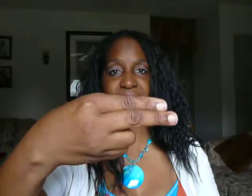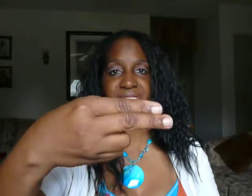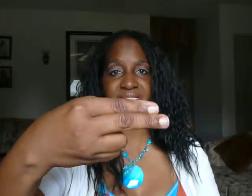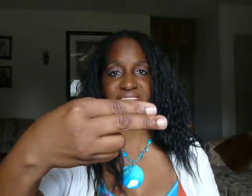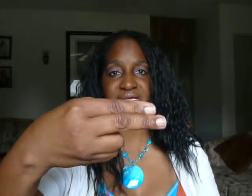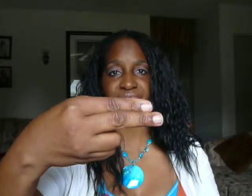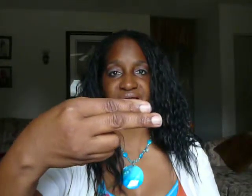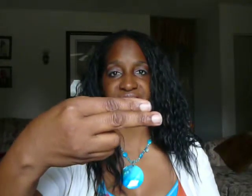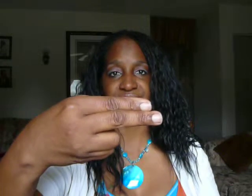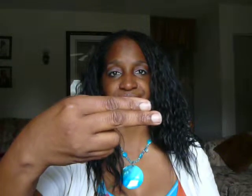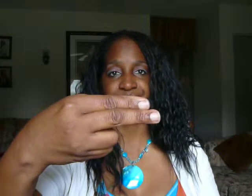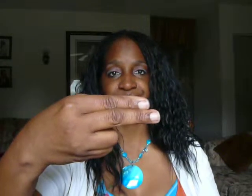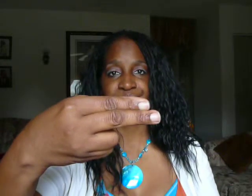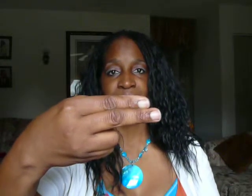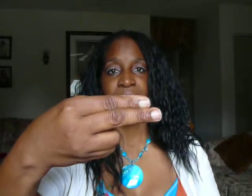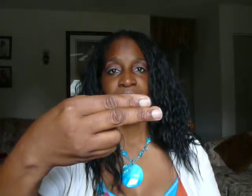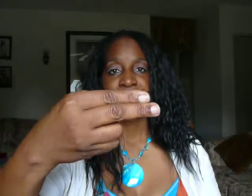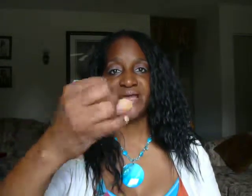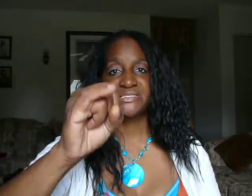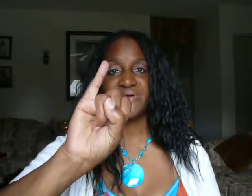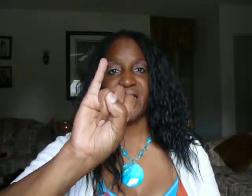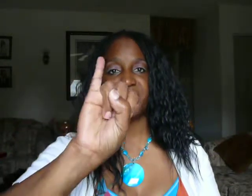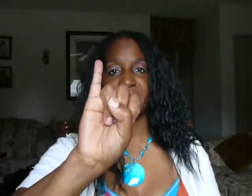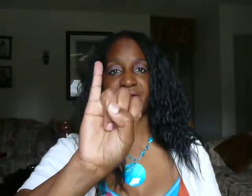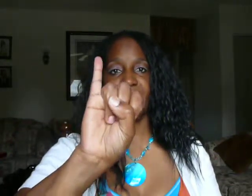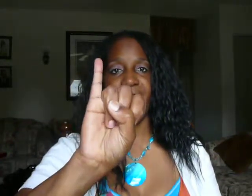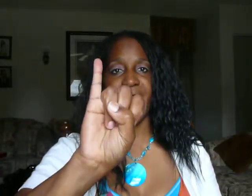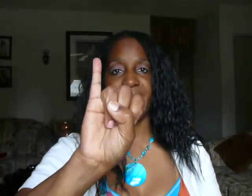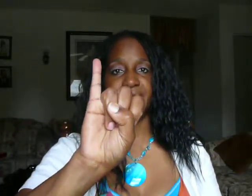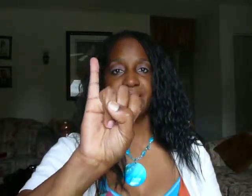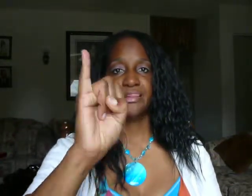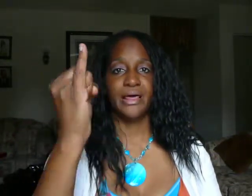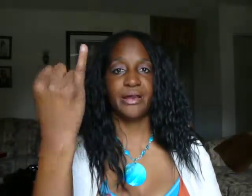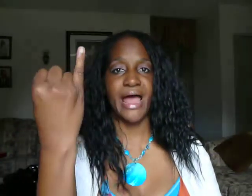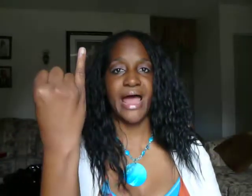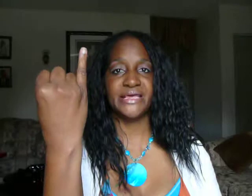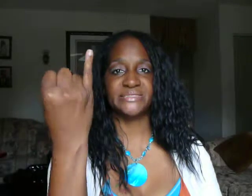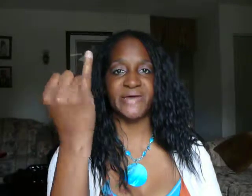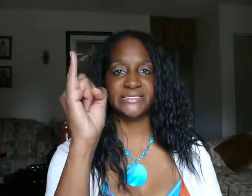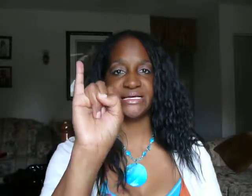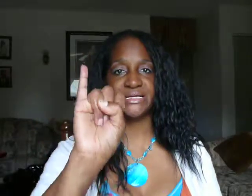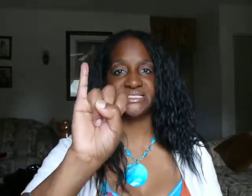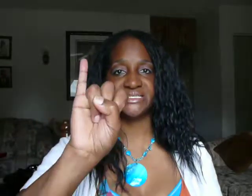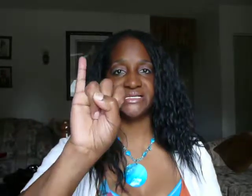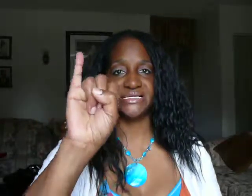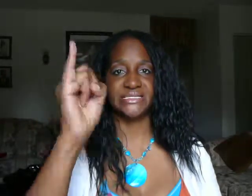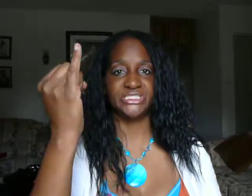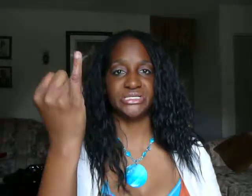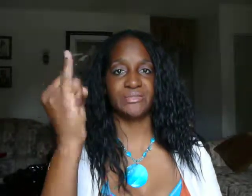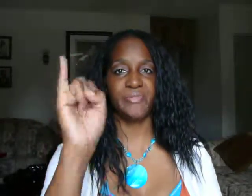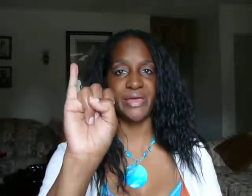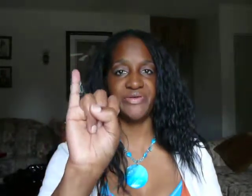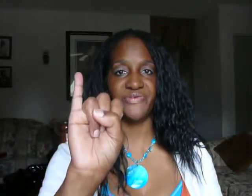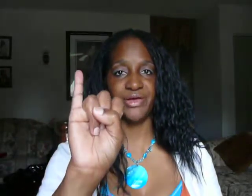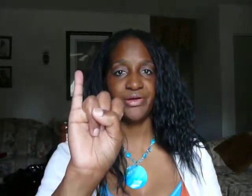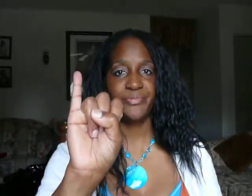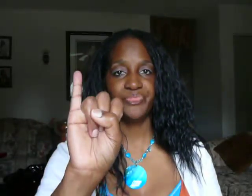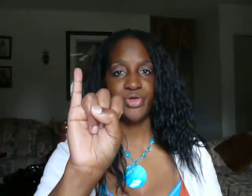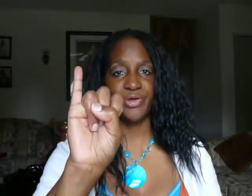in this direction. Next, we have the letter I. Letter I is basically just an extension of the baby finger, or the